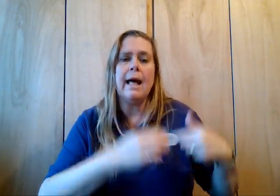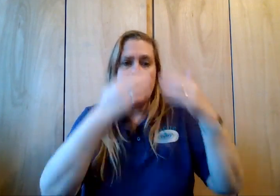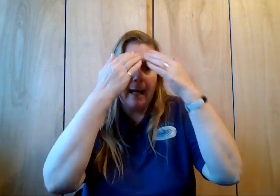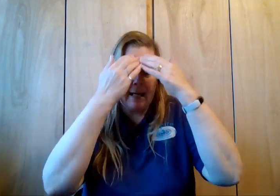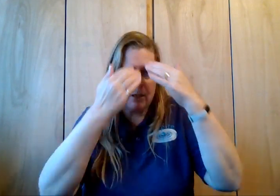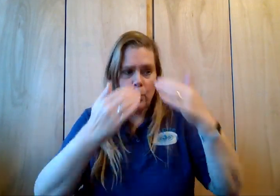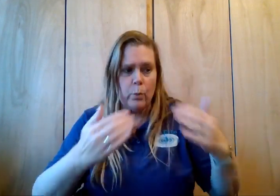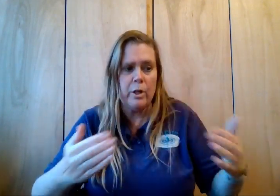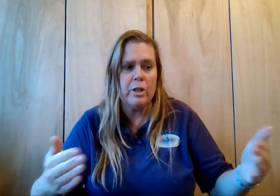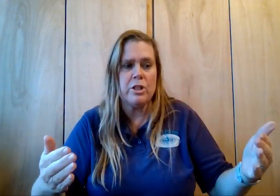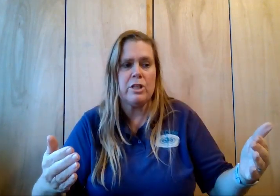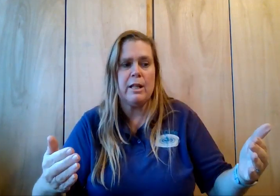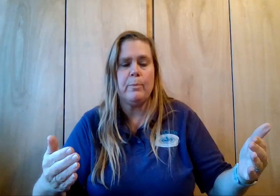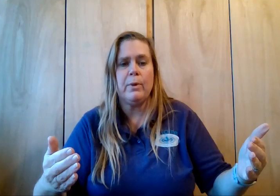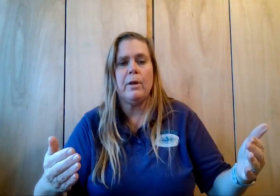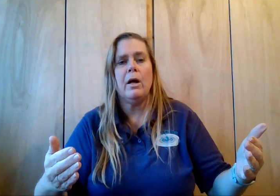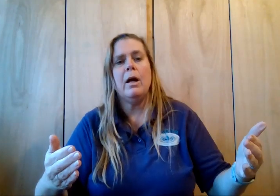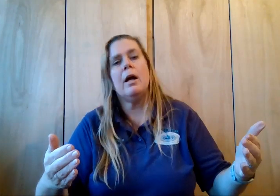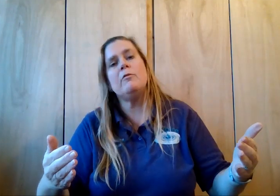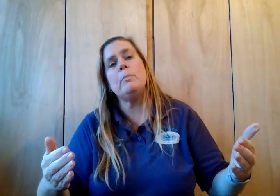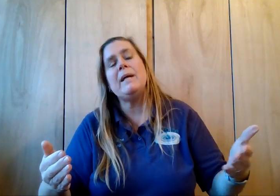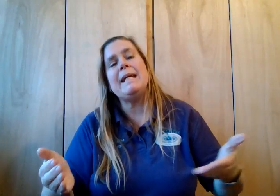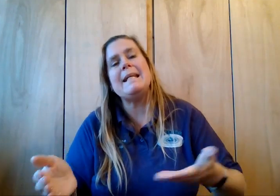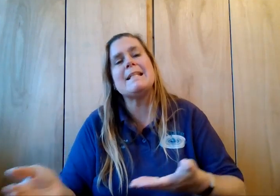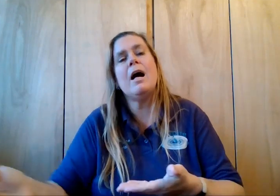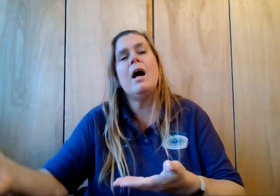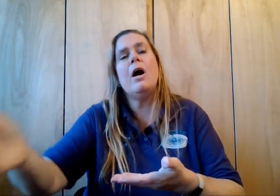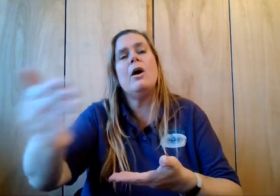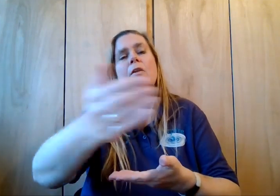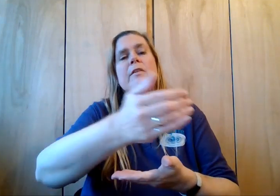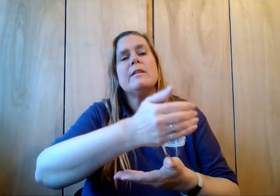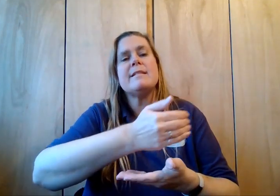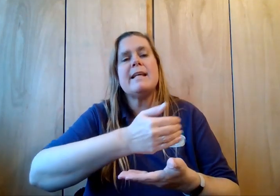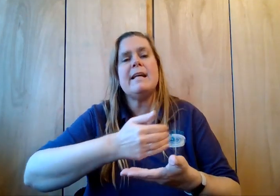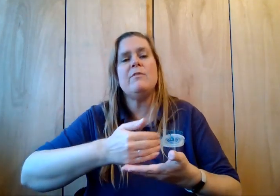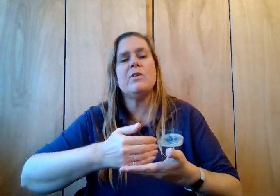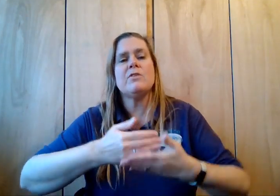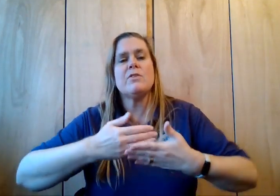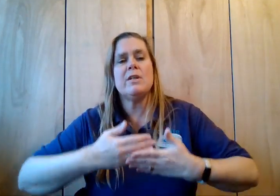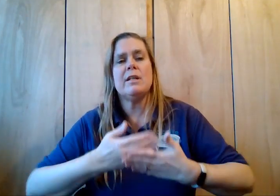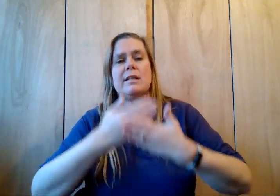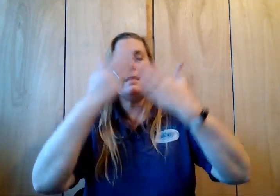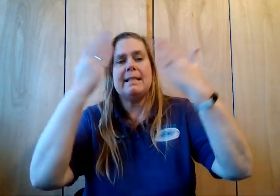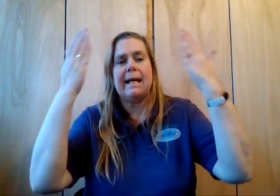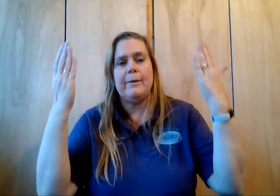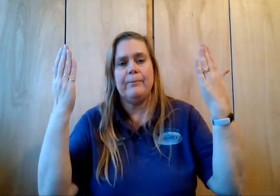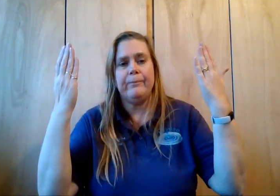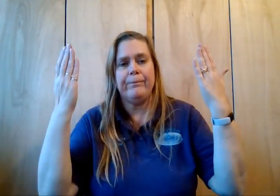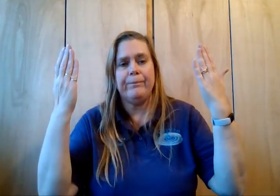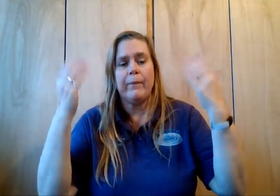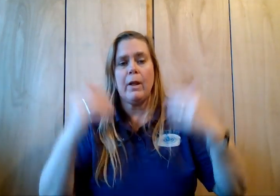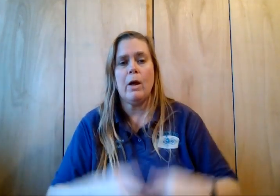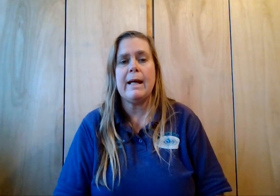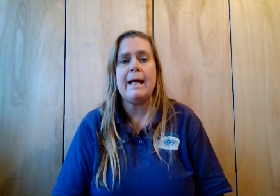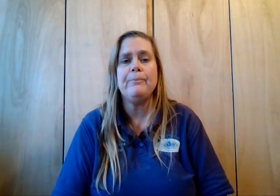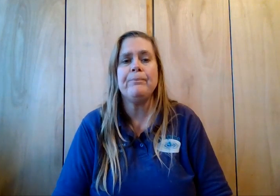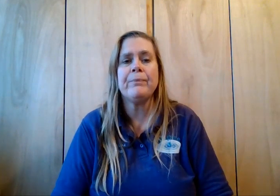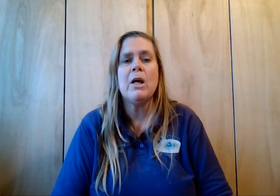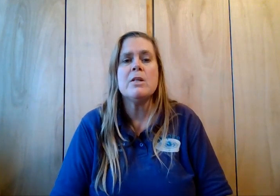and worship. Repeat on the Saviour's Day. Okay? So those